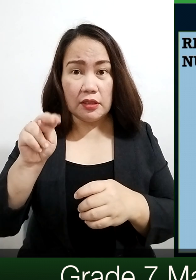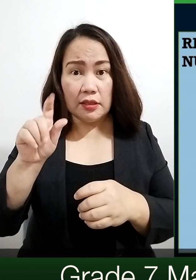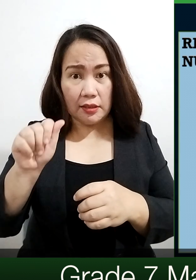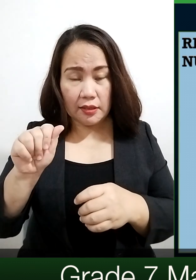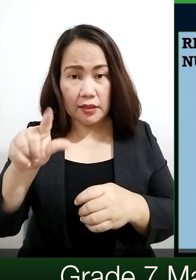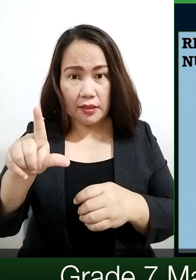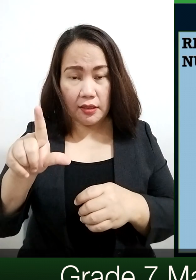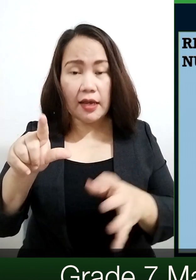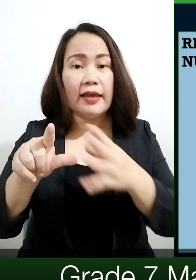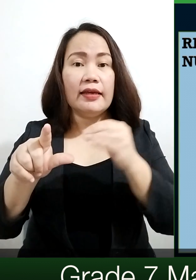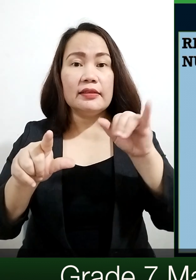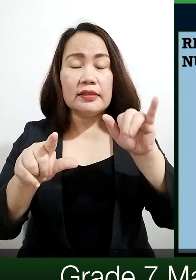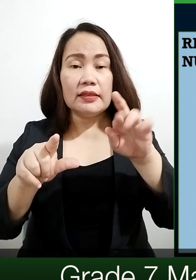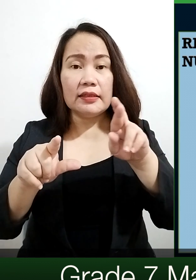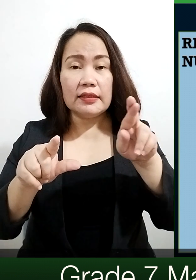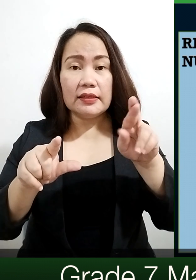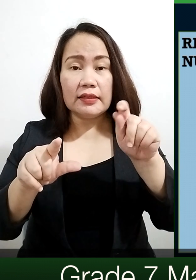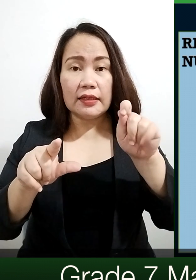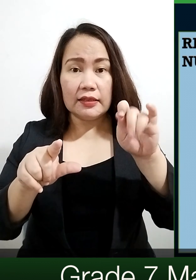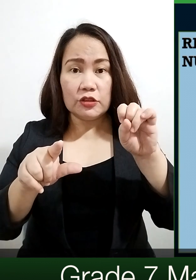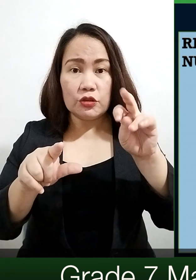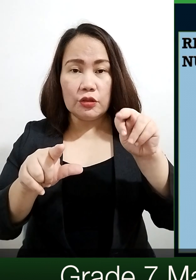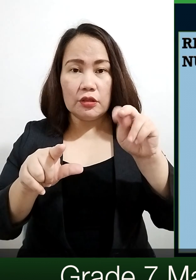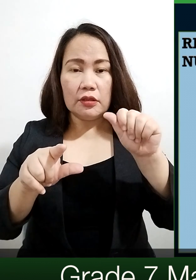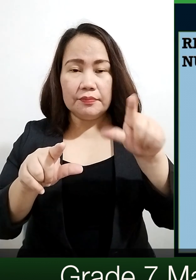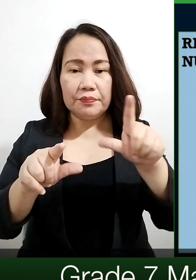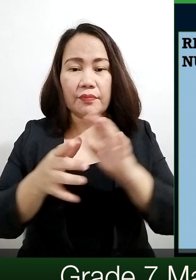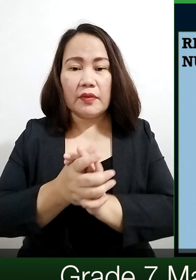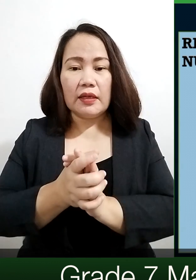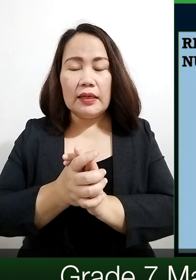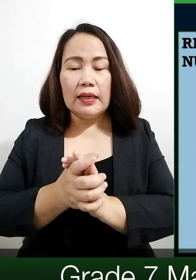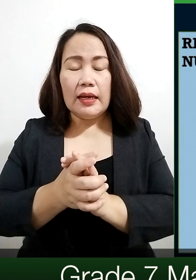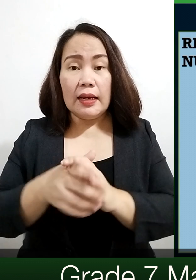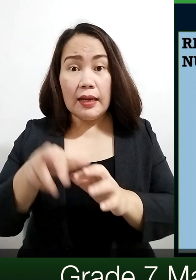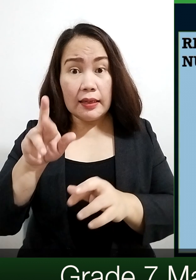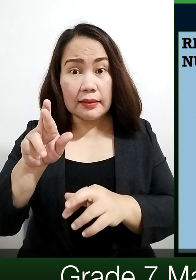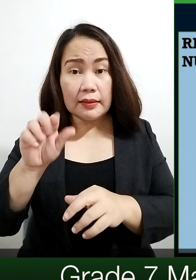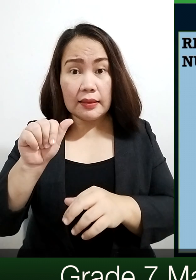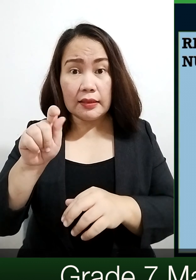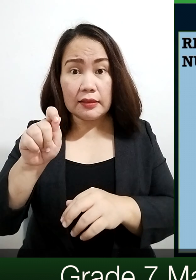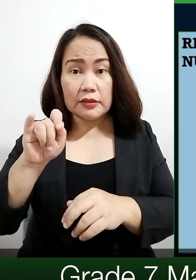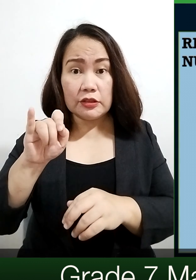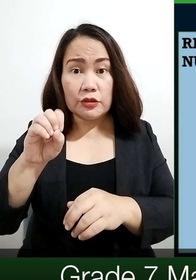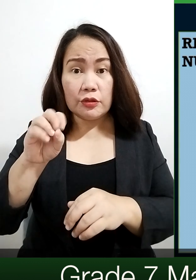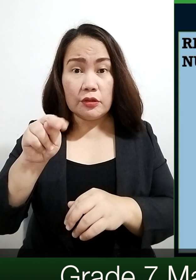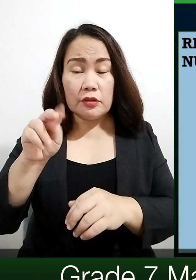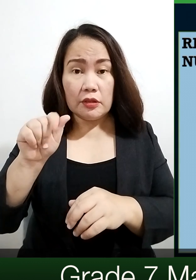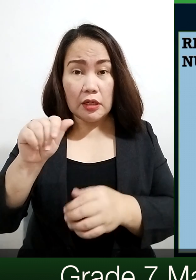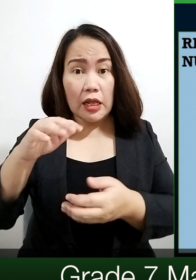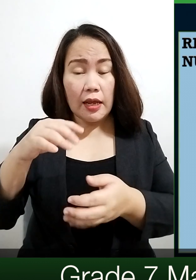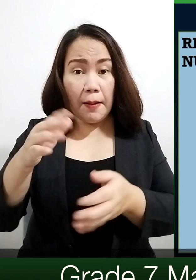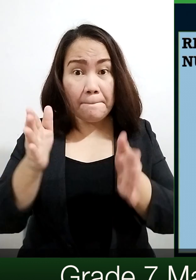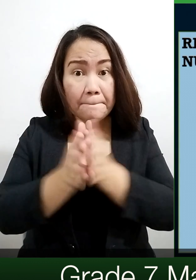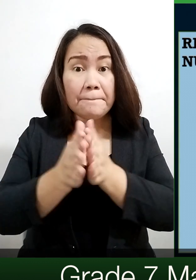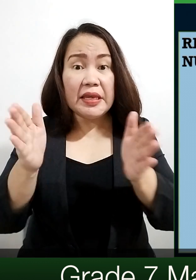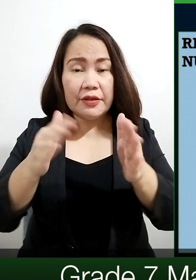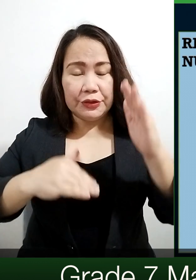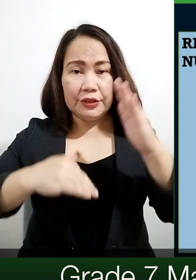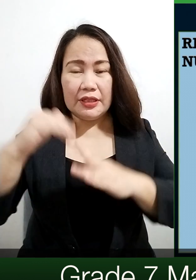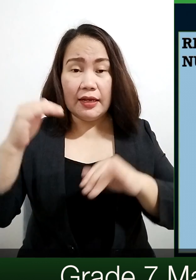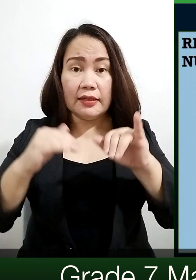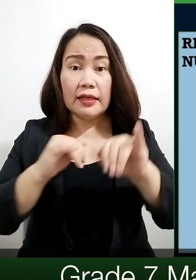So as you can see, no, yung rational numbers natin is bigger than irrational. Why? Kasi marami tayong